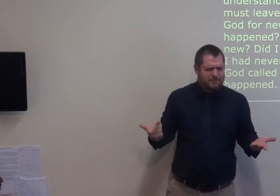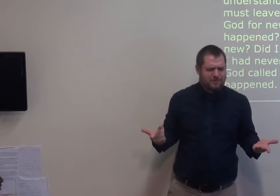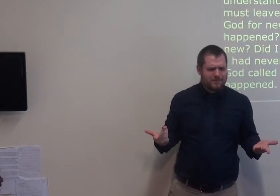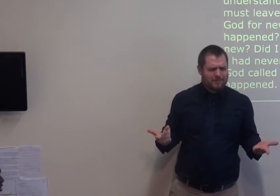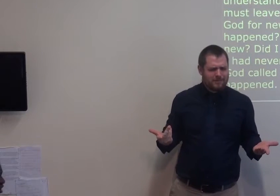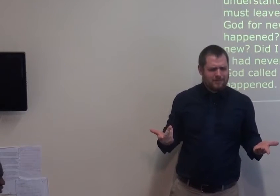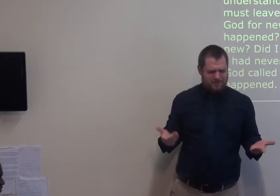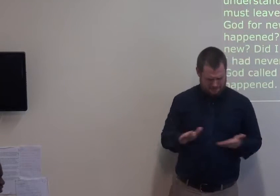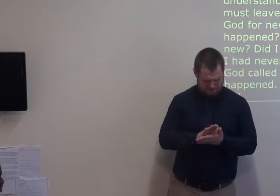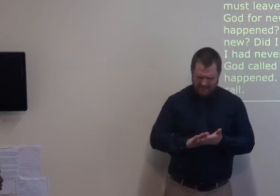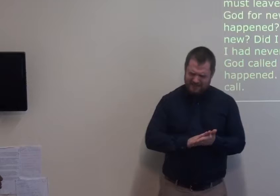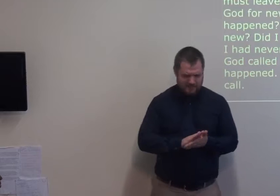Did I learn something new?